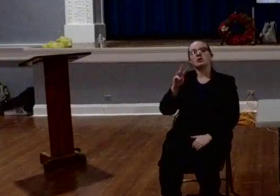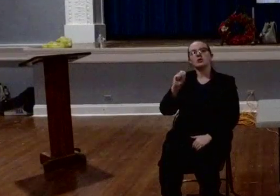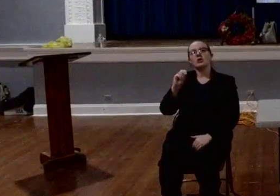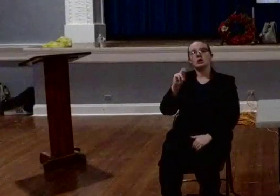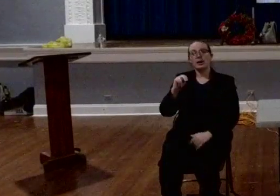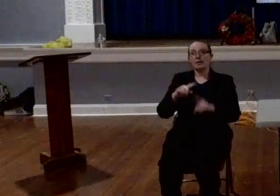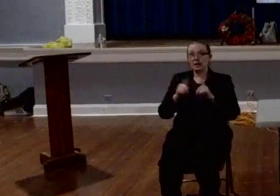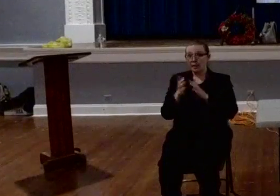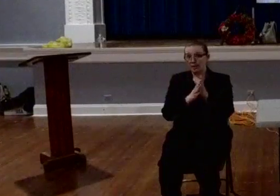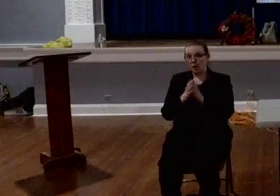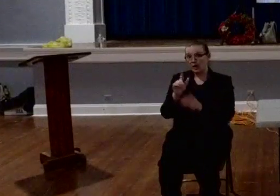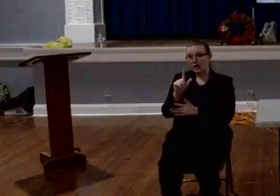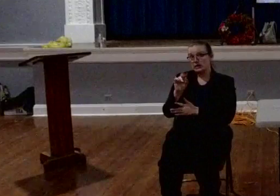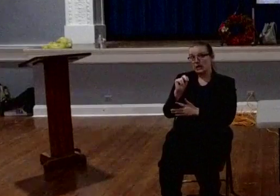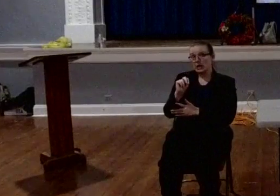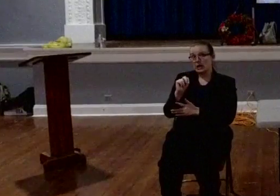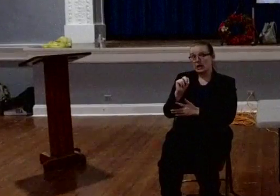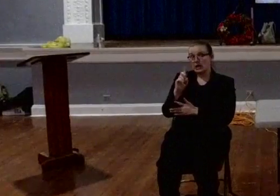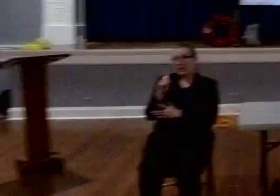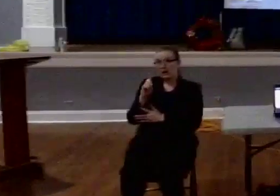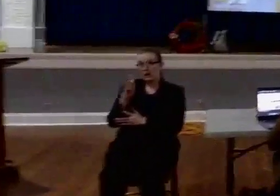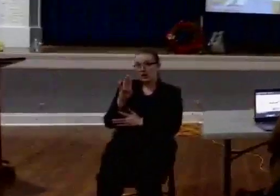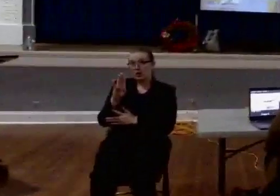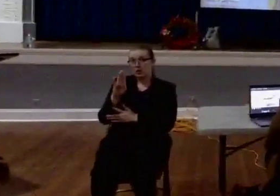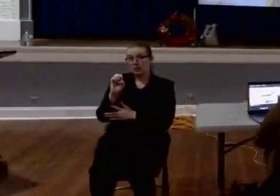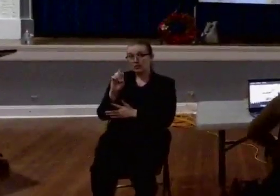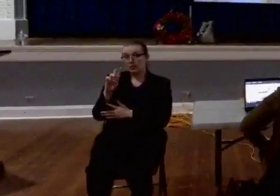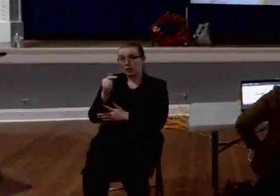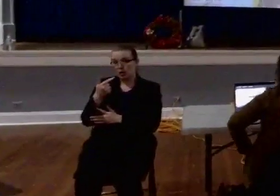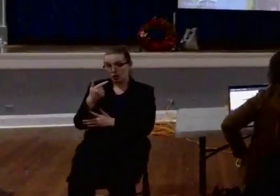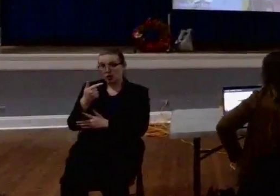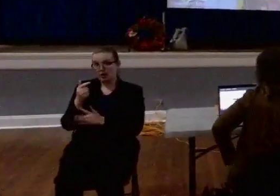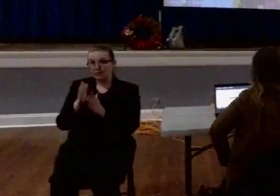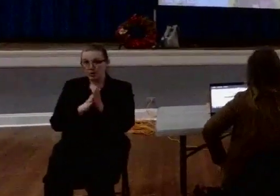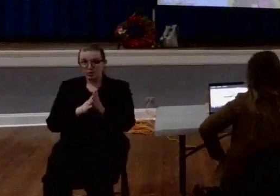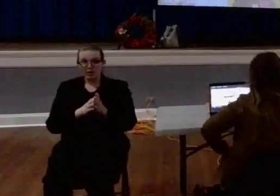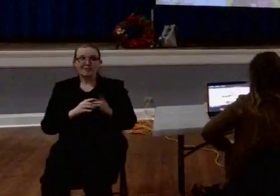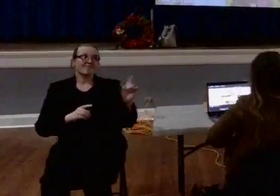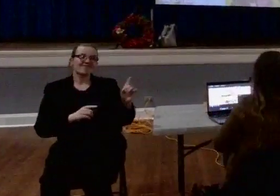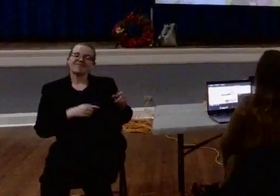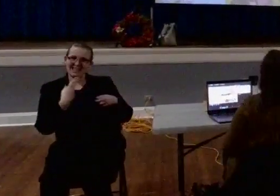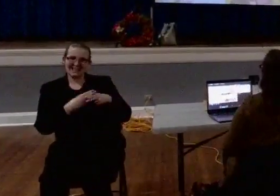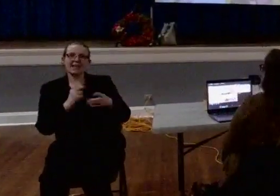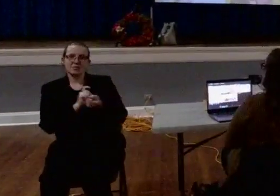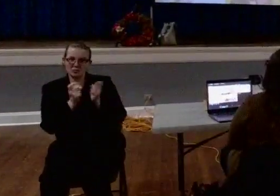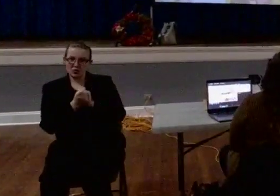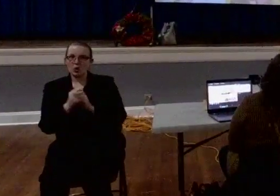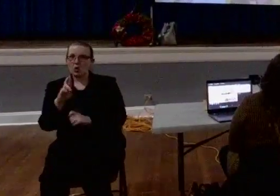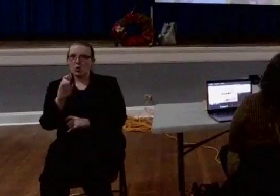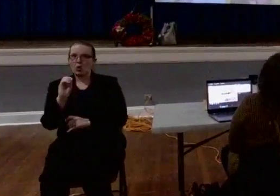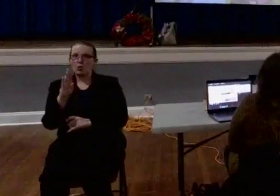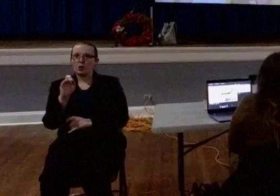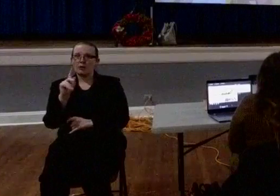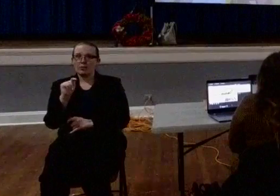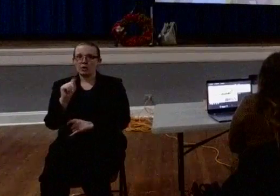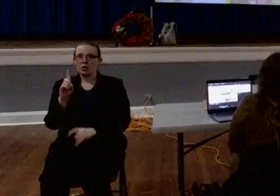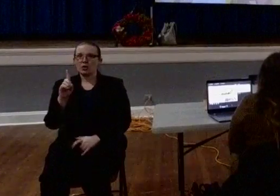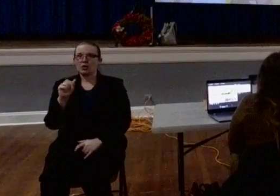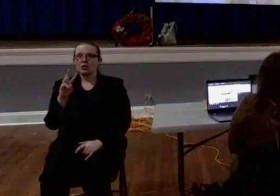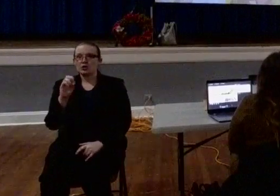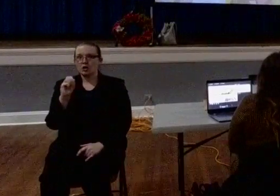Lindbergh Park, unless it's been renamed. It was renamed to Robert Dawson Park. Okay. Well, let's hope that people won't